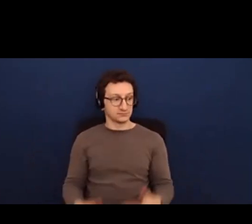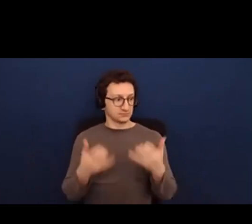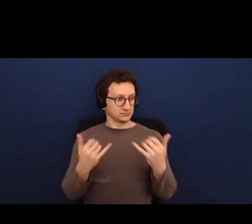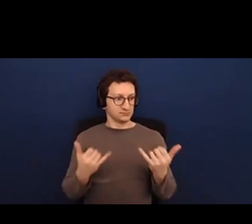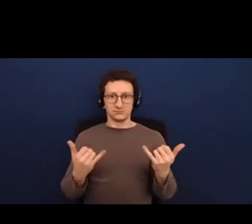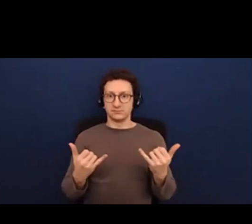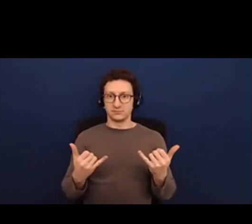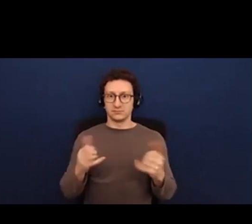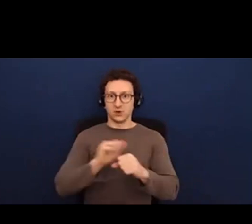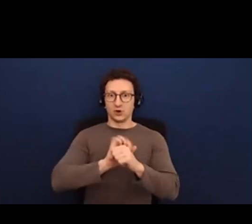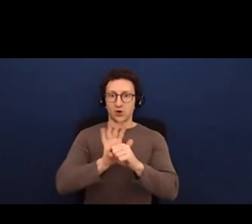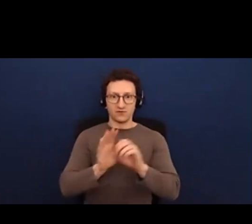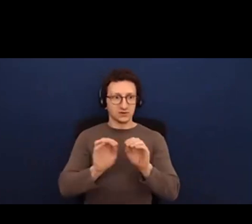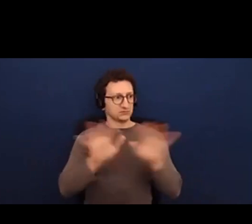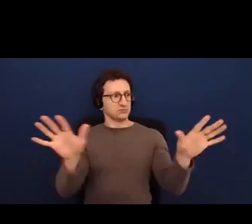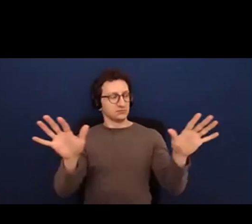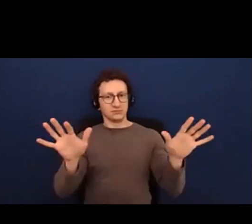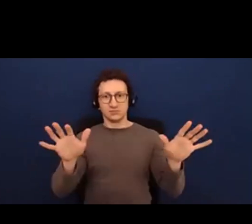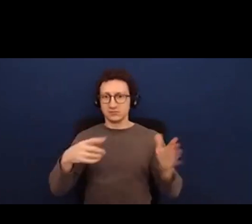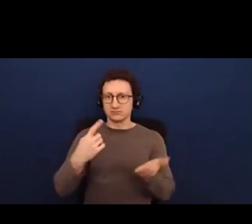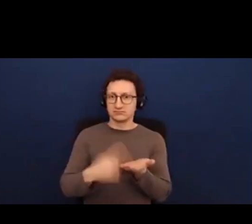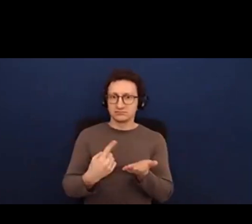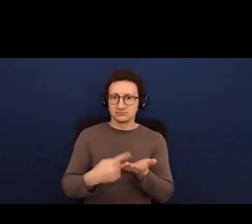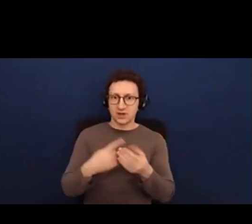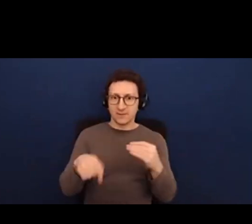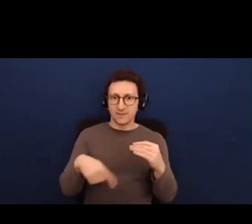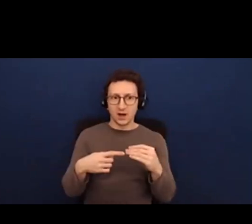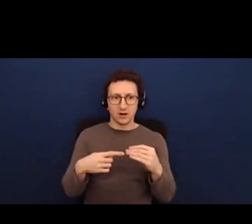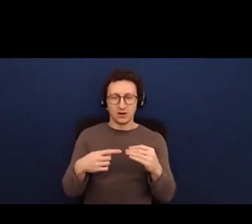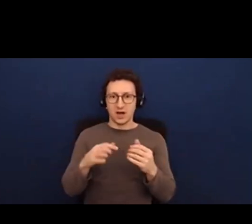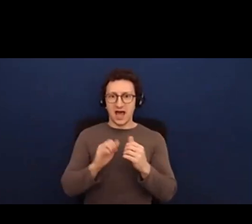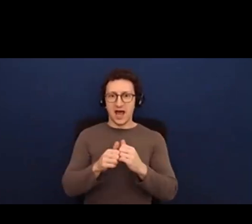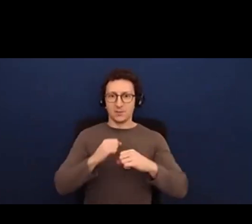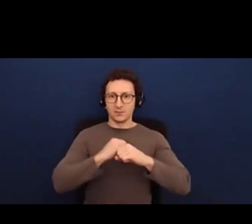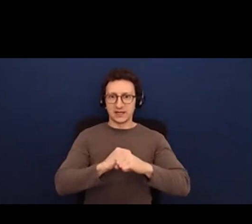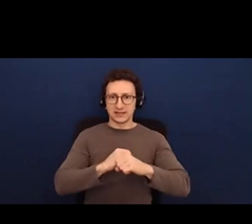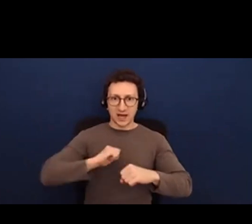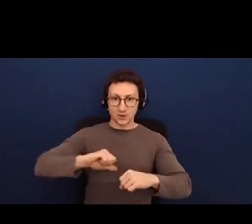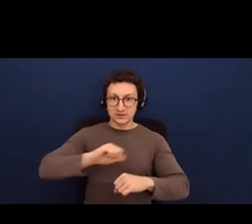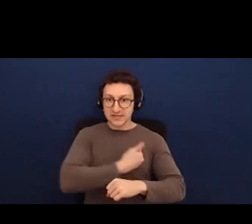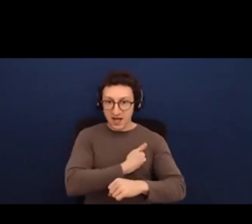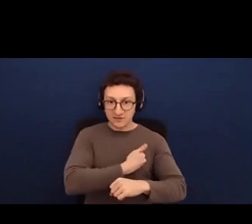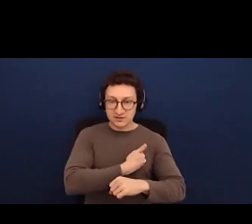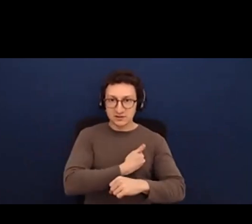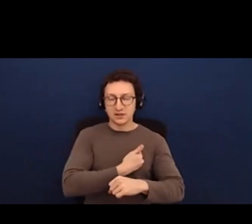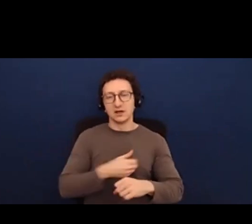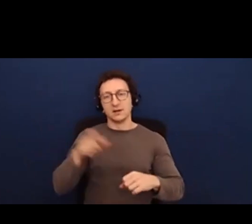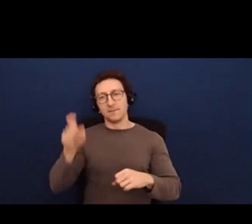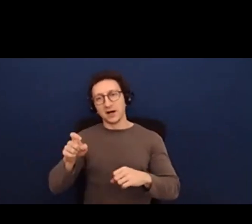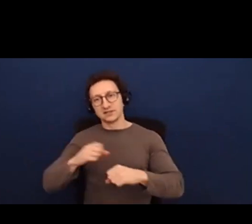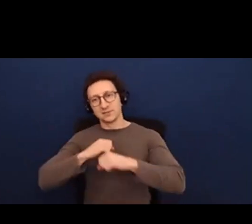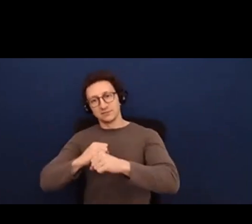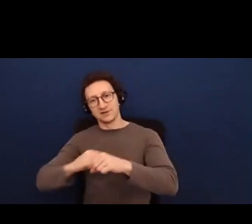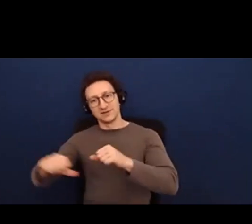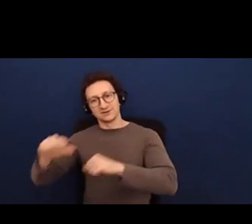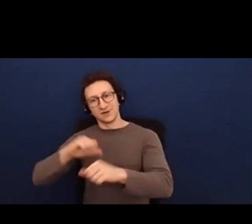for everybody to protect themselves. It's a social issue, which is very, very, very interesting to me. So he does